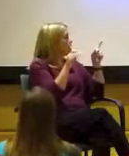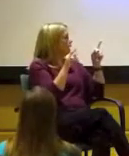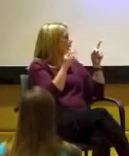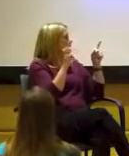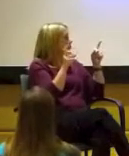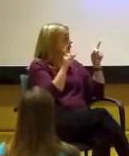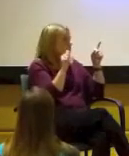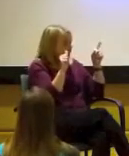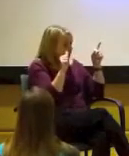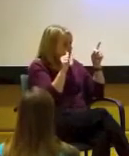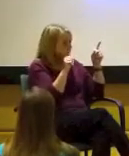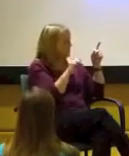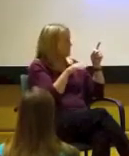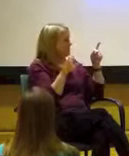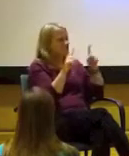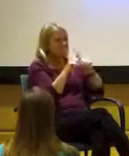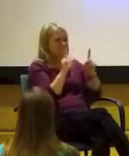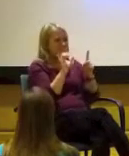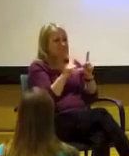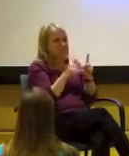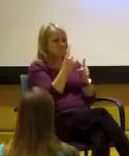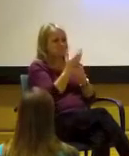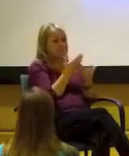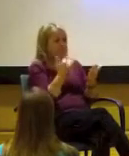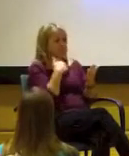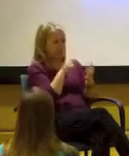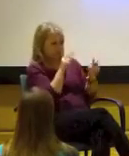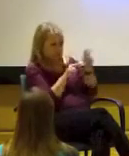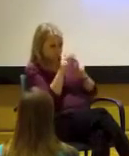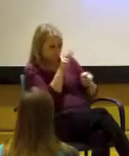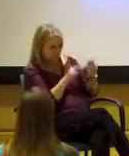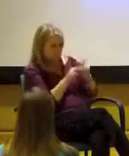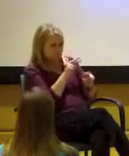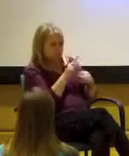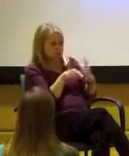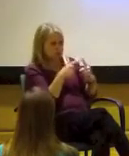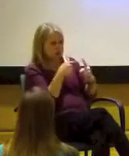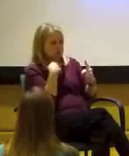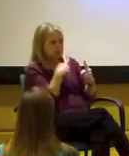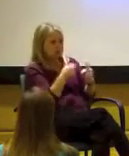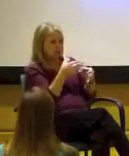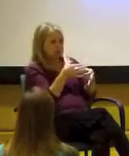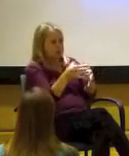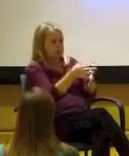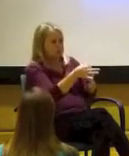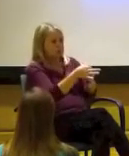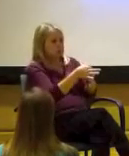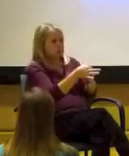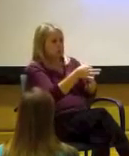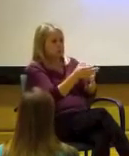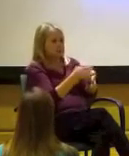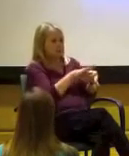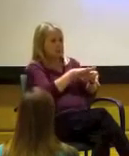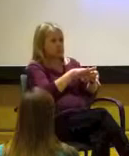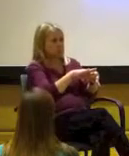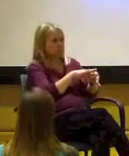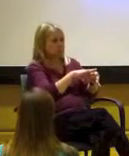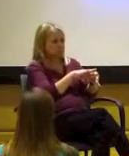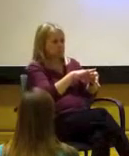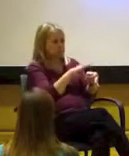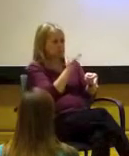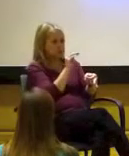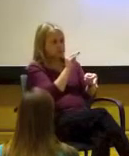diastematomyelia. So that's one of the things we look for at the time of closure of